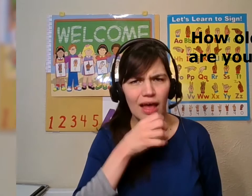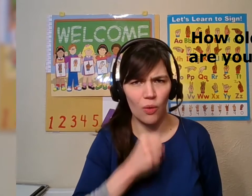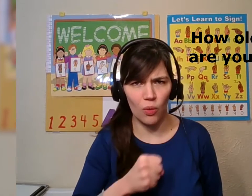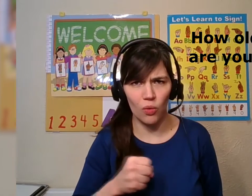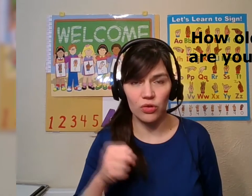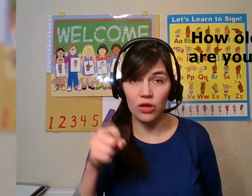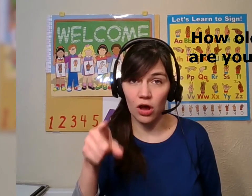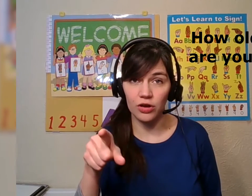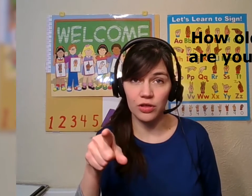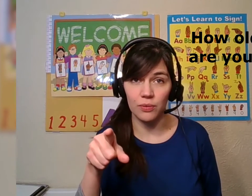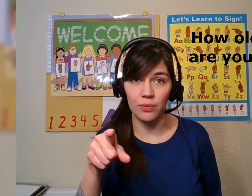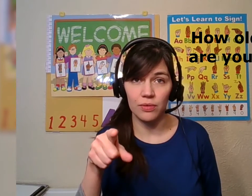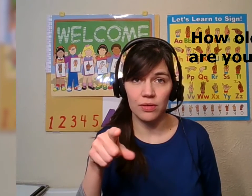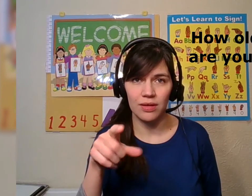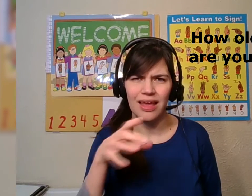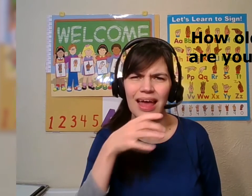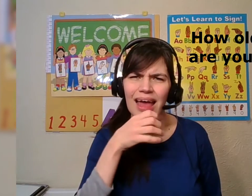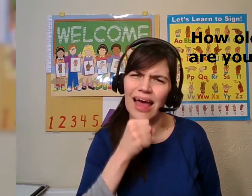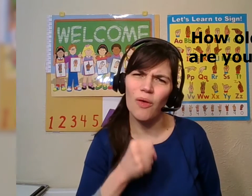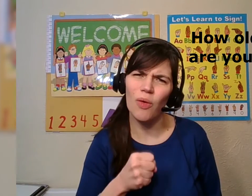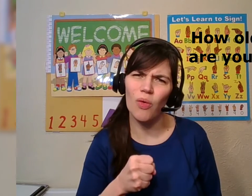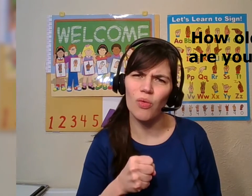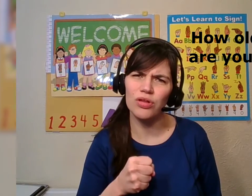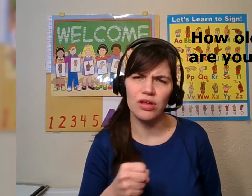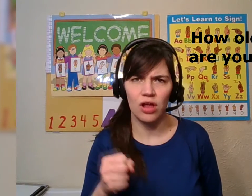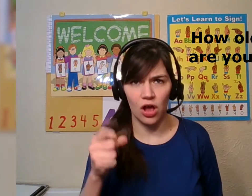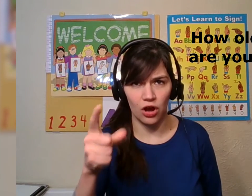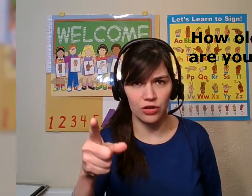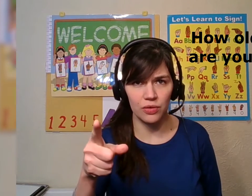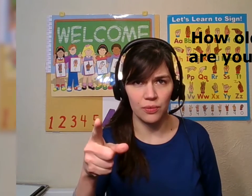How old are you? How old are you?